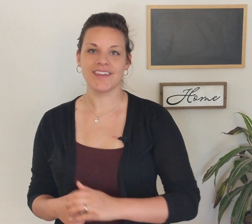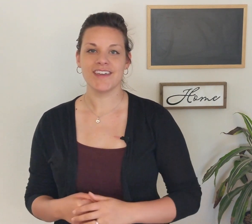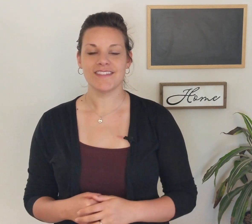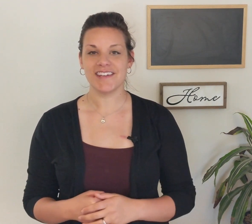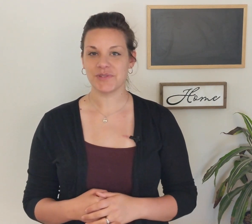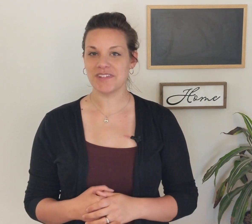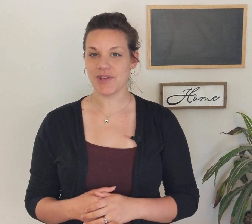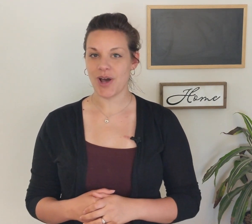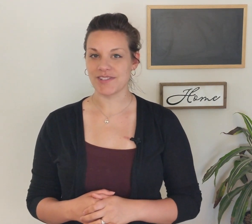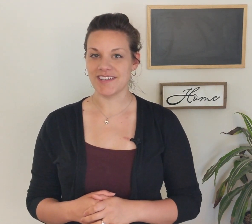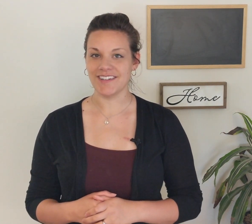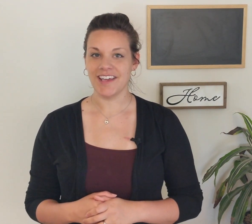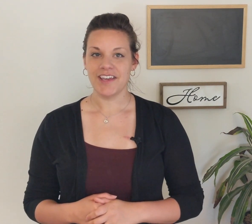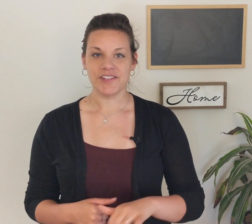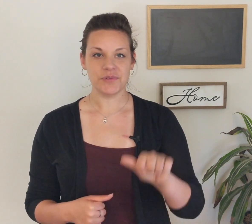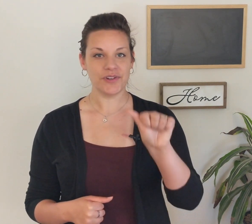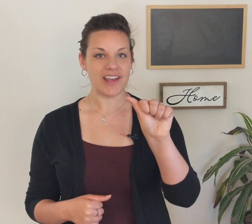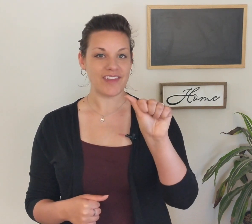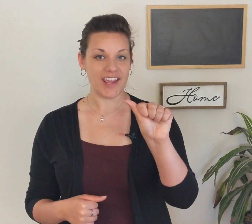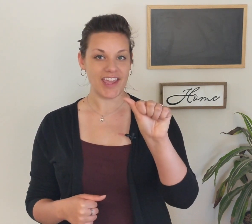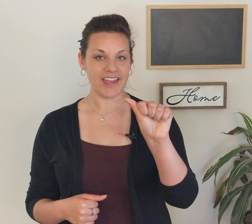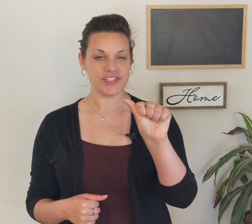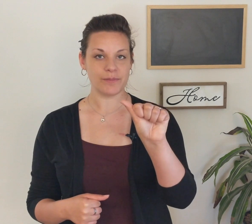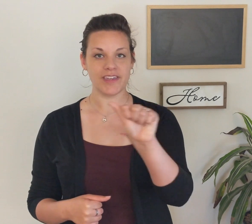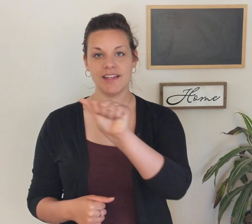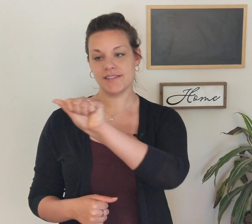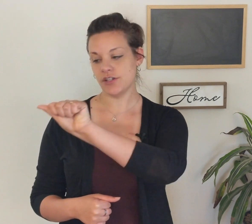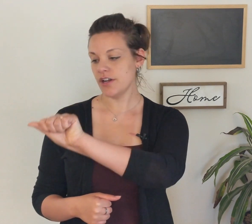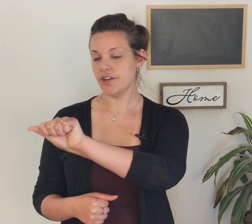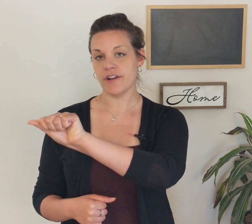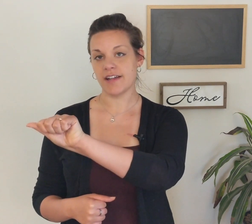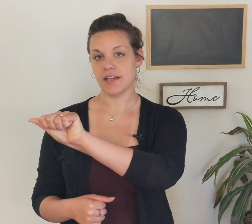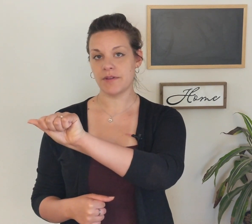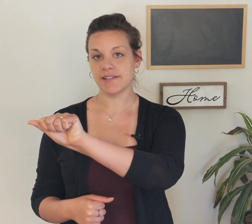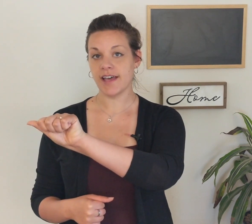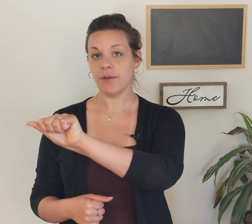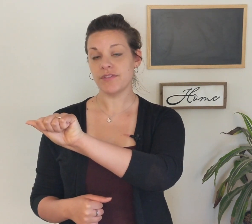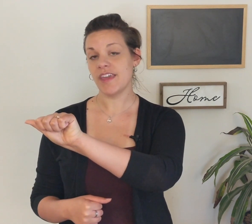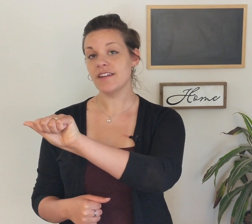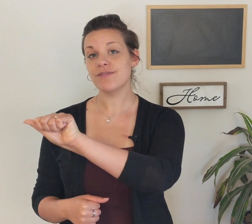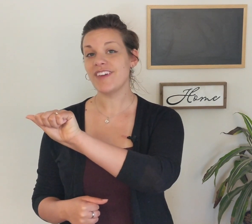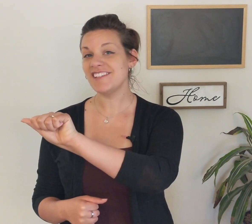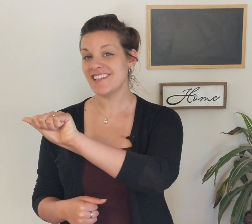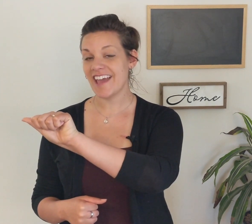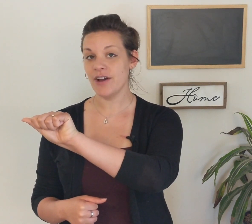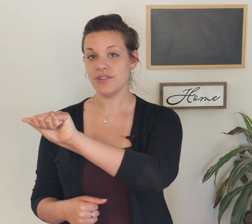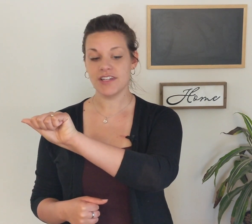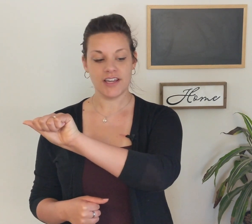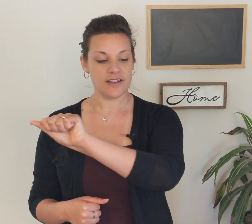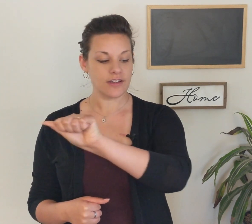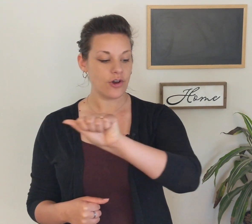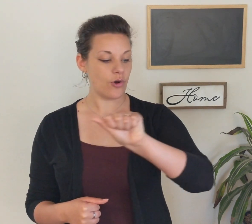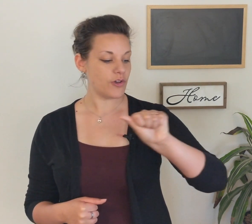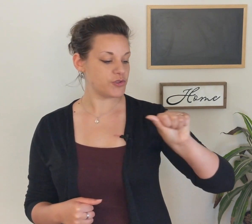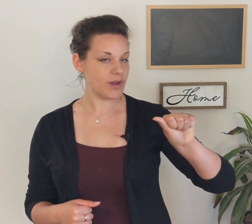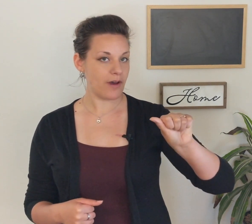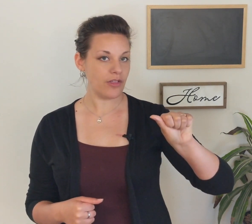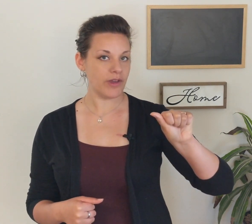The next one is Austin. This one you're gonna have that A hand shape again. Start on your non-dominant side with the hand facing out. Go swipe all the way